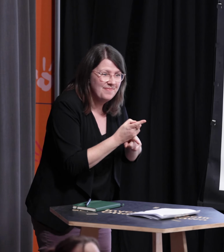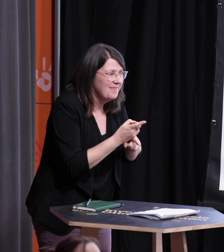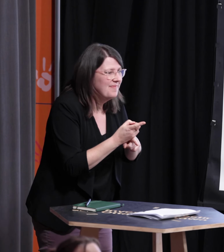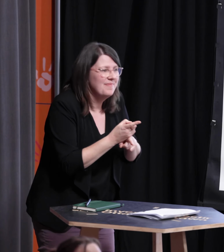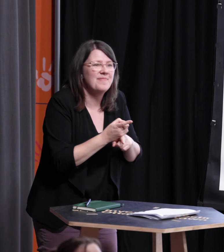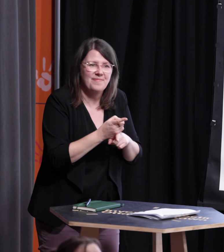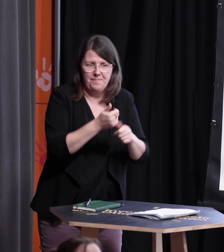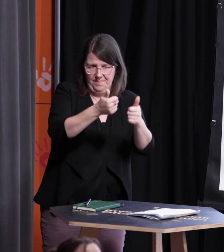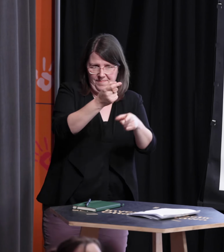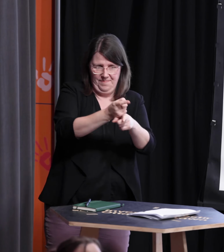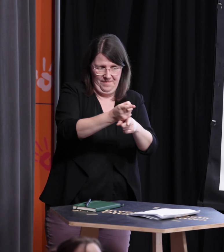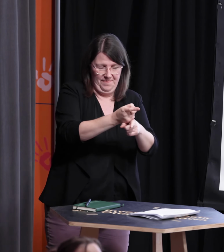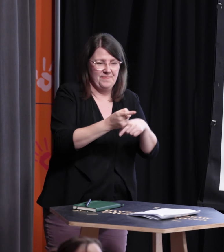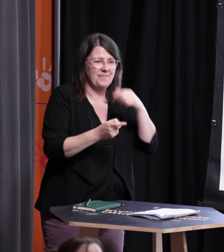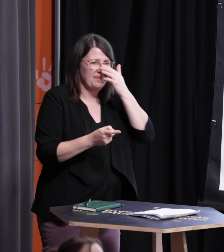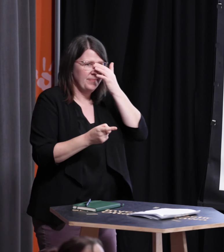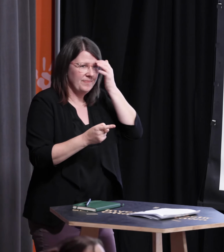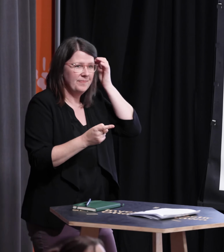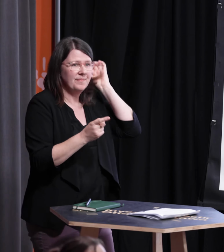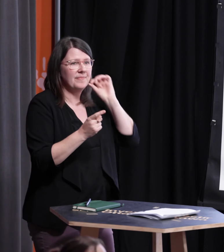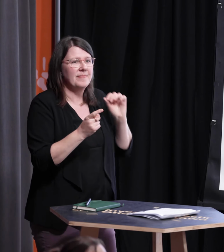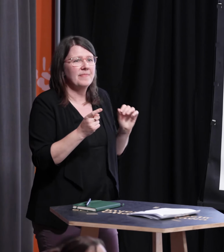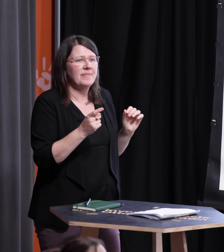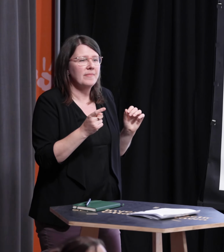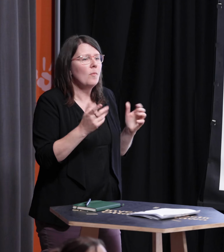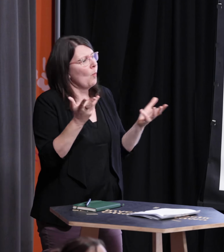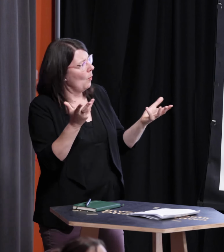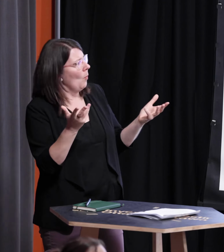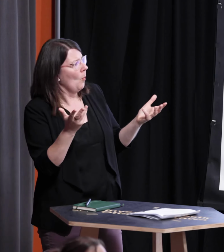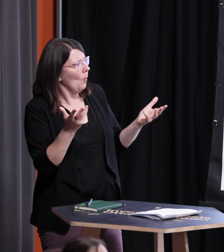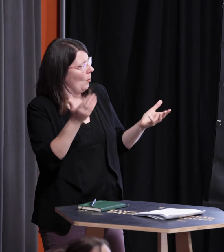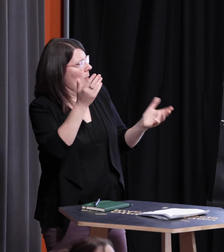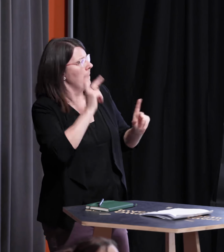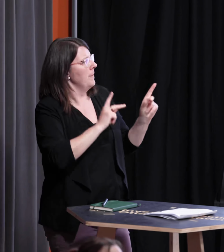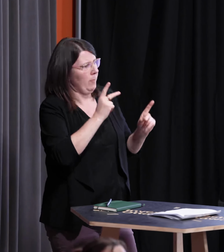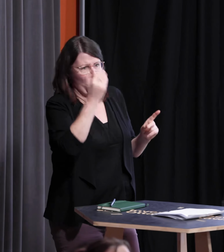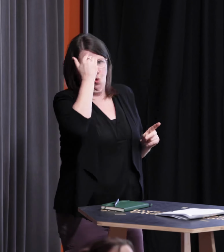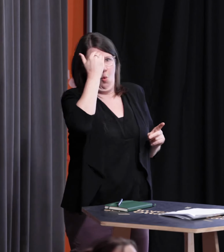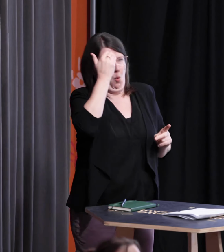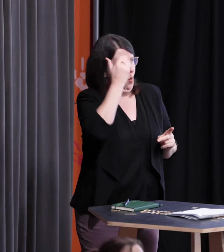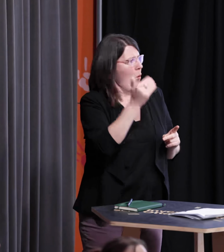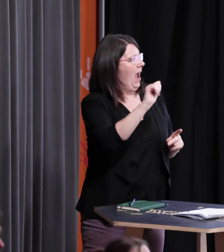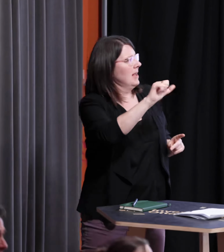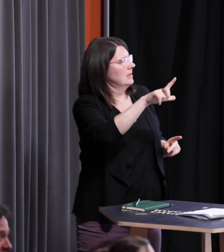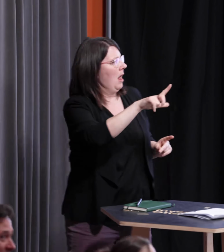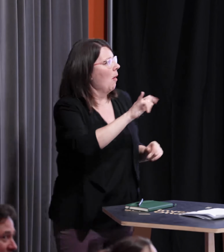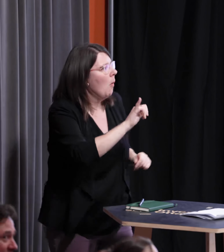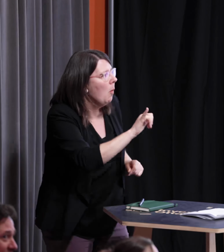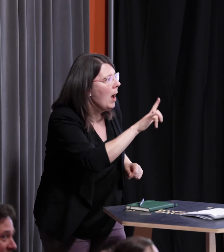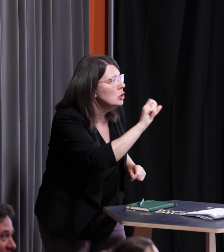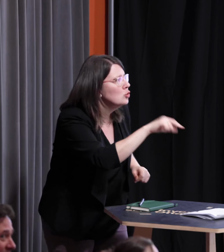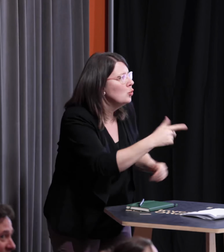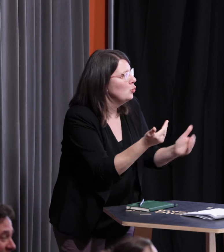it. You mentioned, you know, like we're all familiar with ASL. I just learned today a little bit more about LSQ, is that what